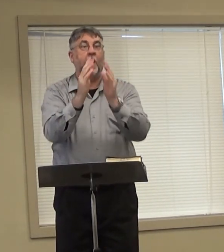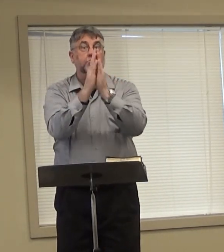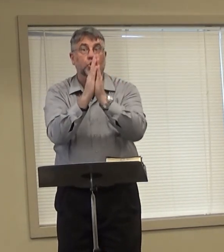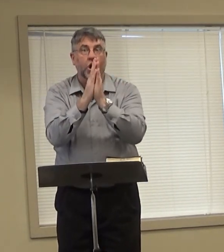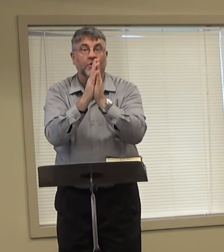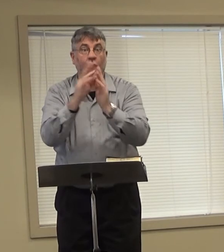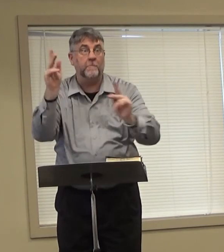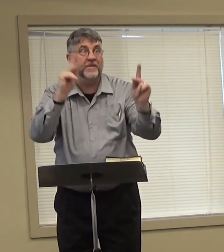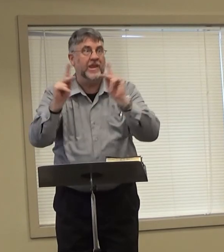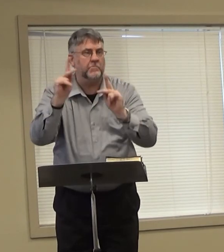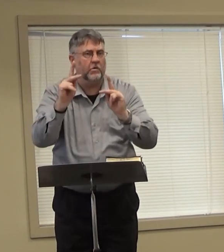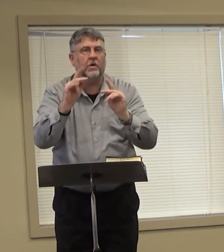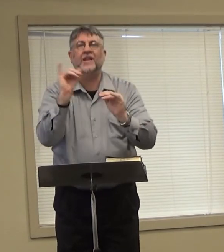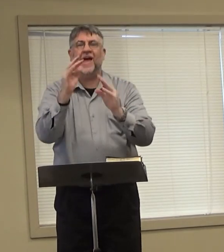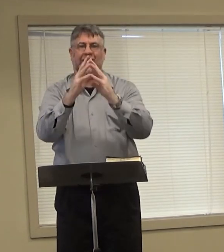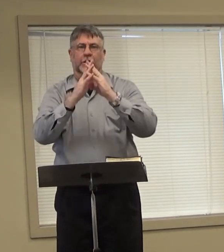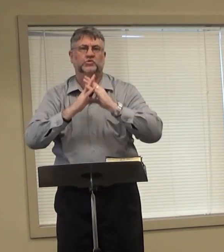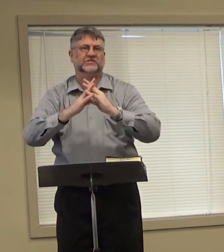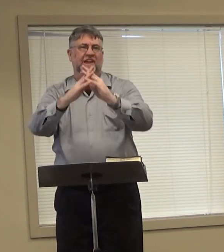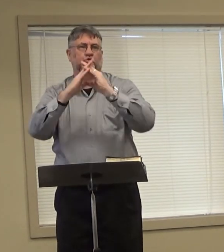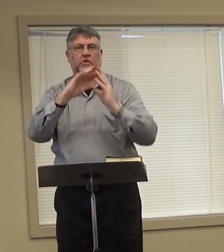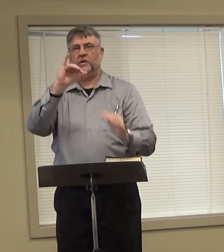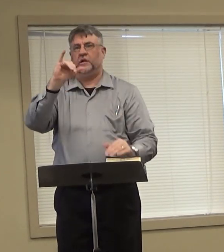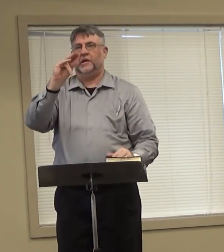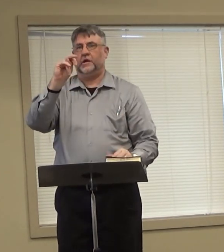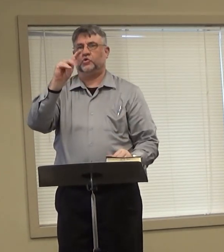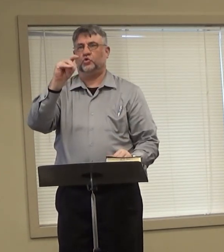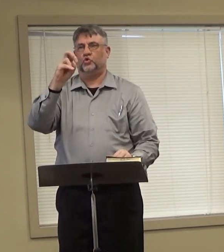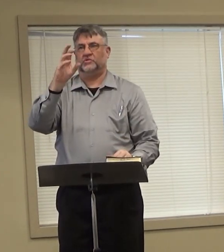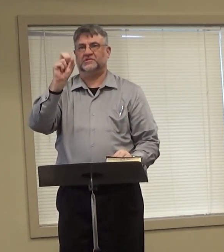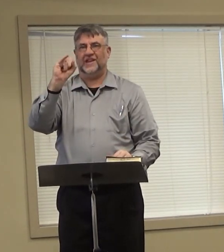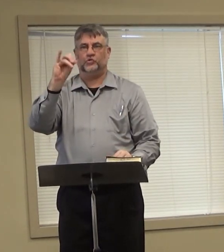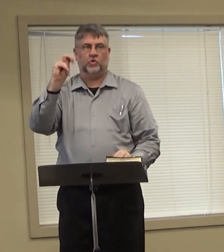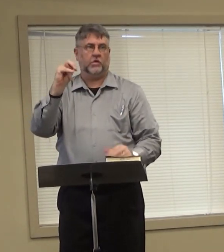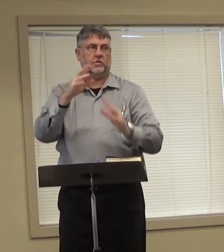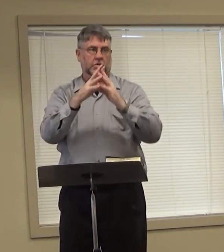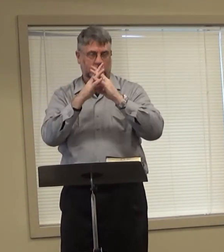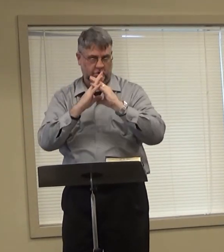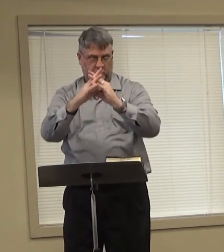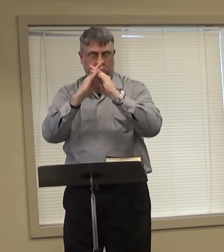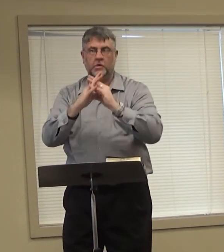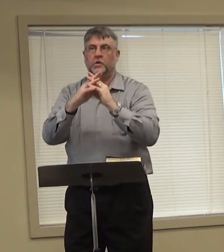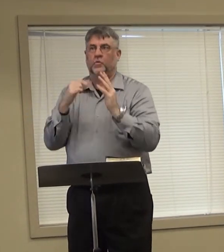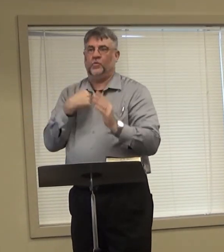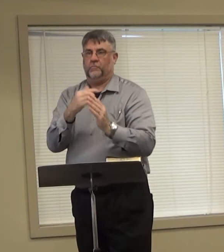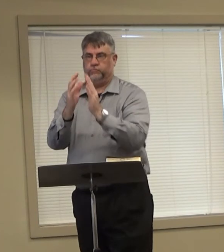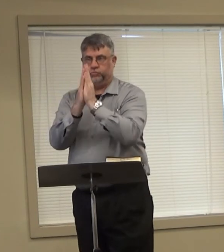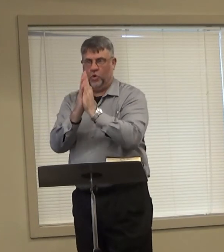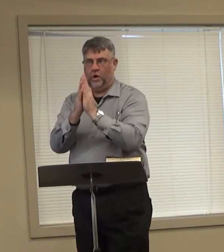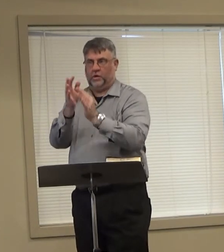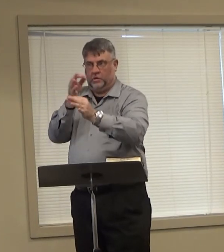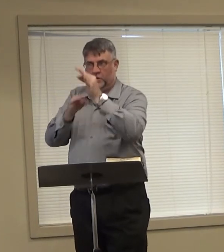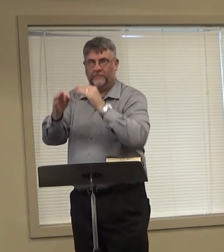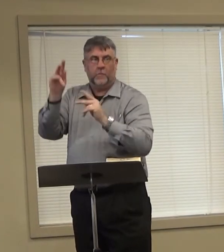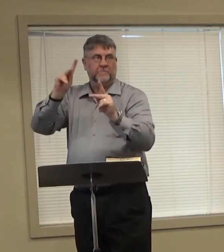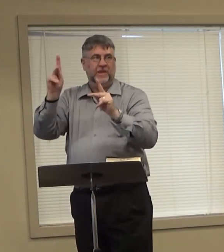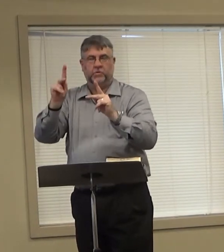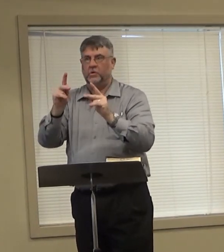Not only that, but when we pray for people, that's called intercession. When we pray for other people,